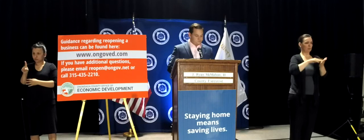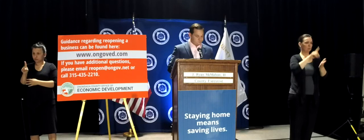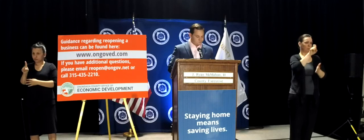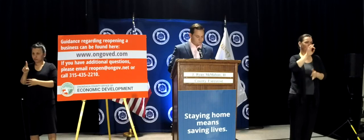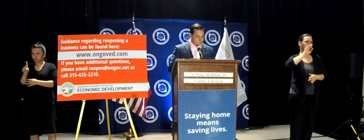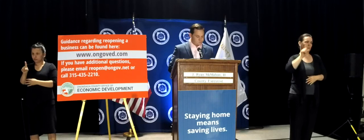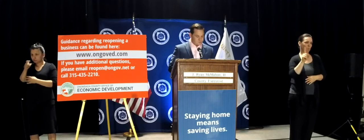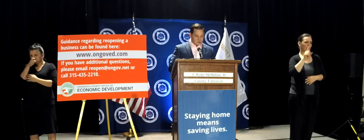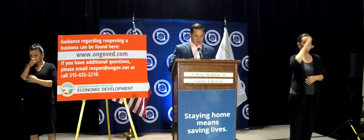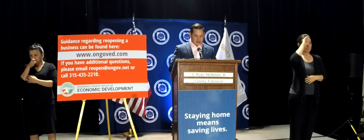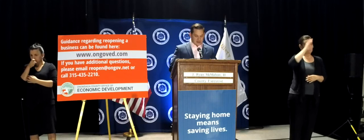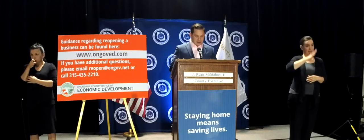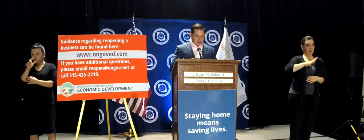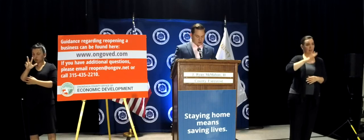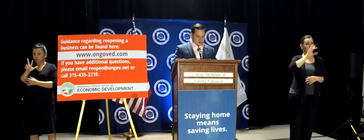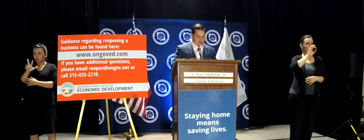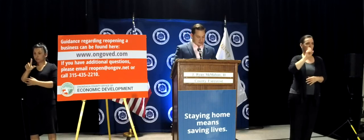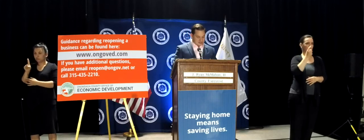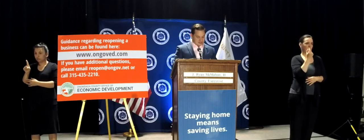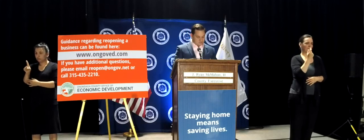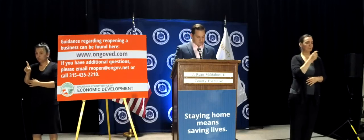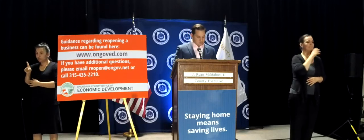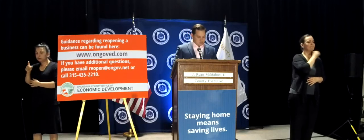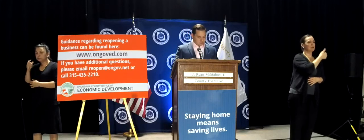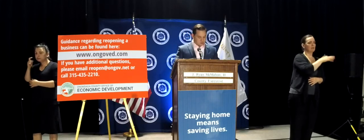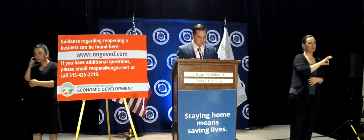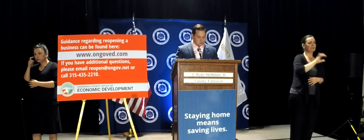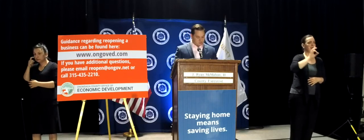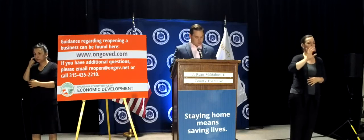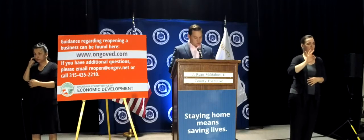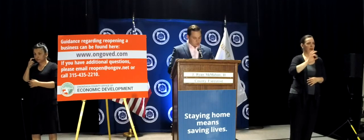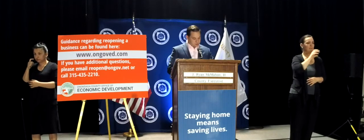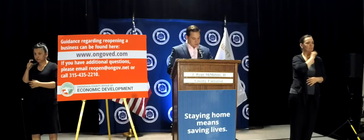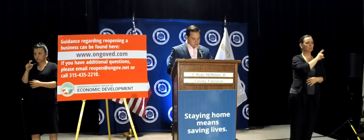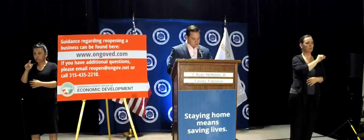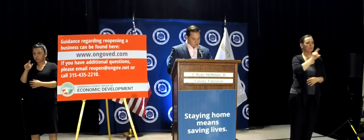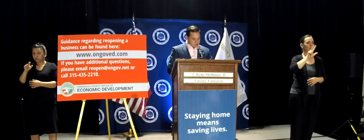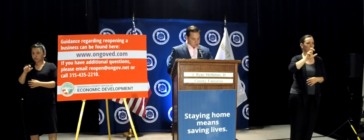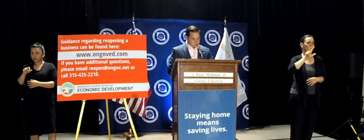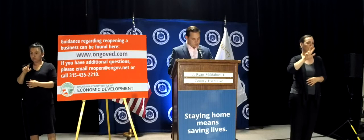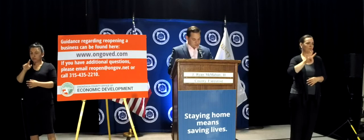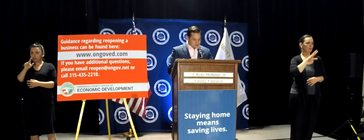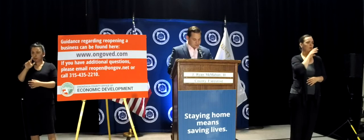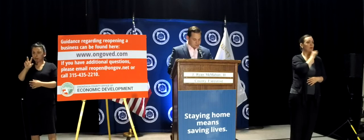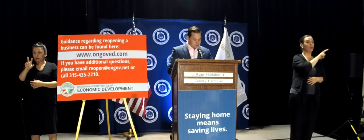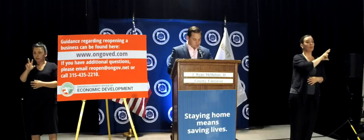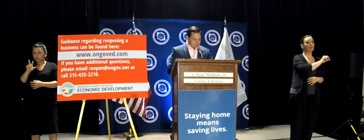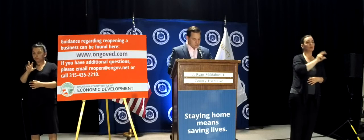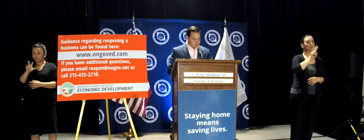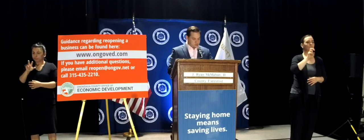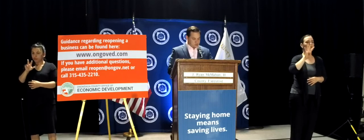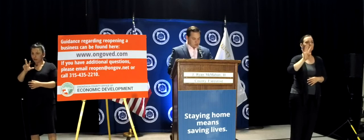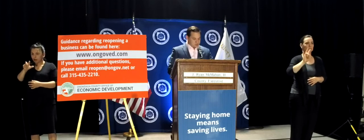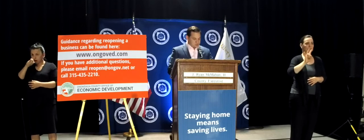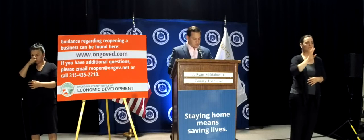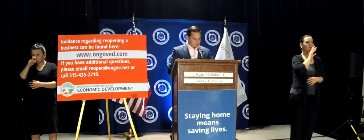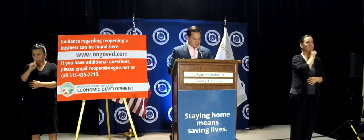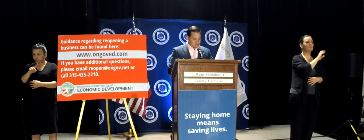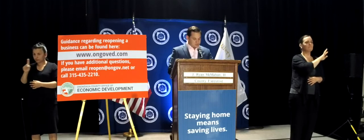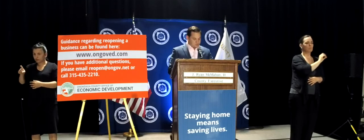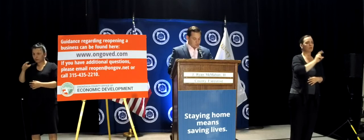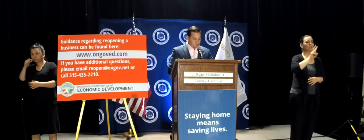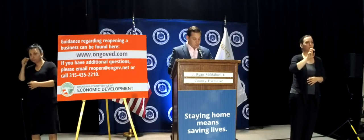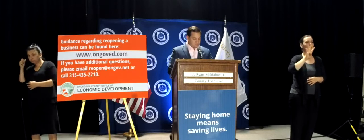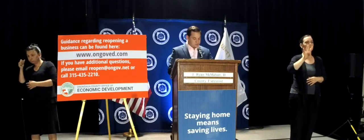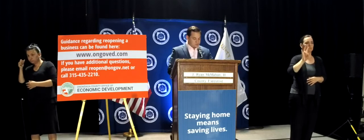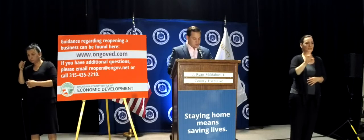male, 89 under 19, 334 in their 20s, 247 in their 30s,